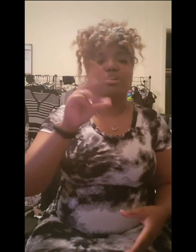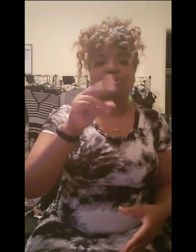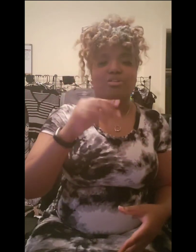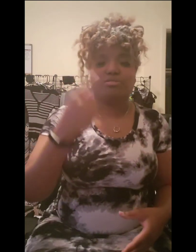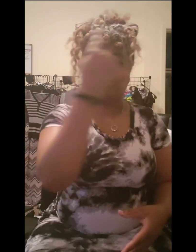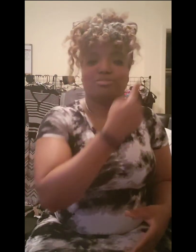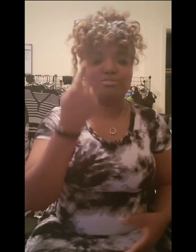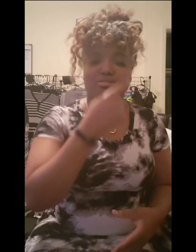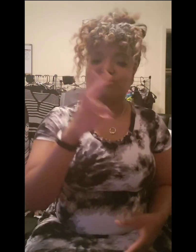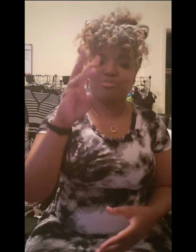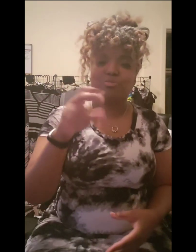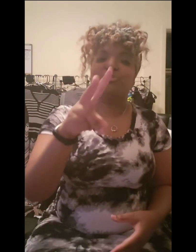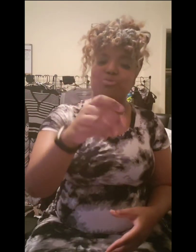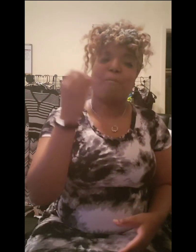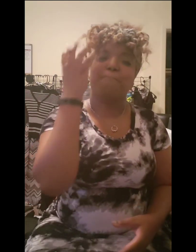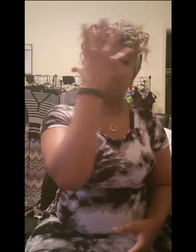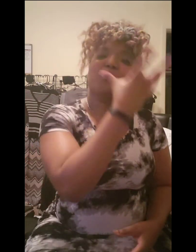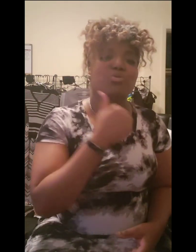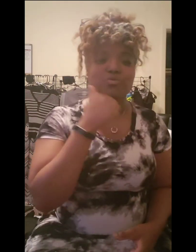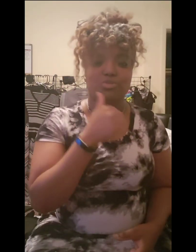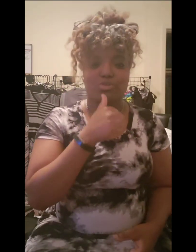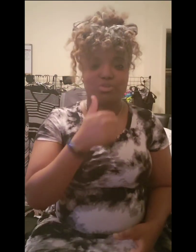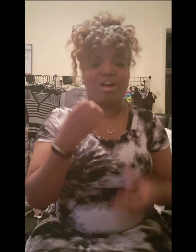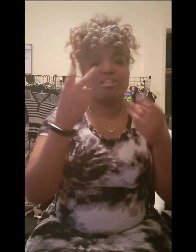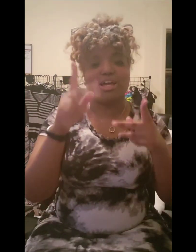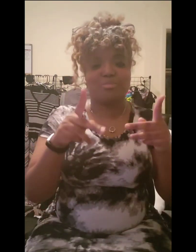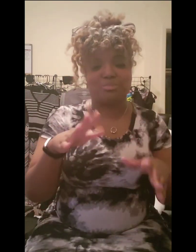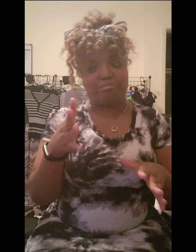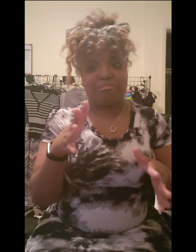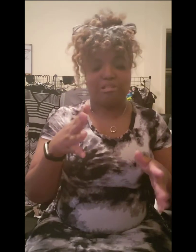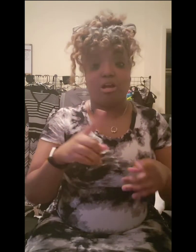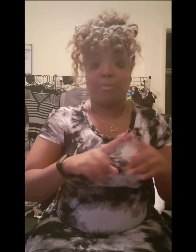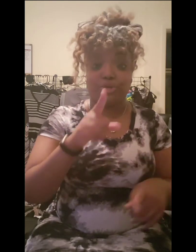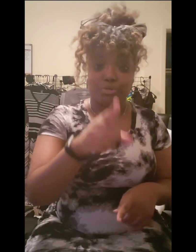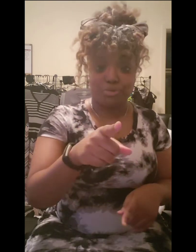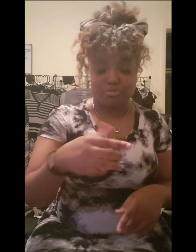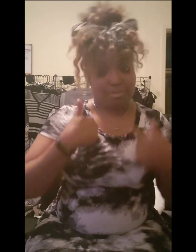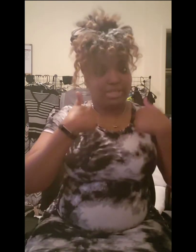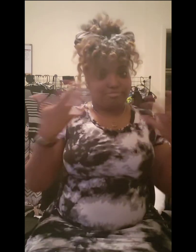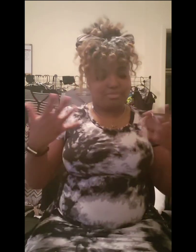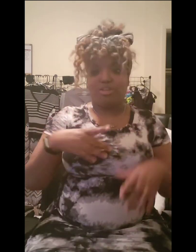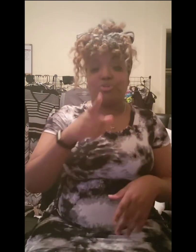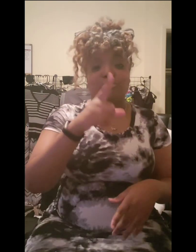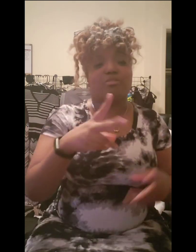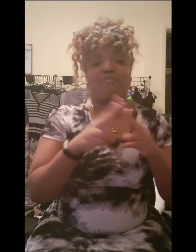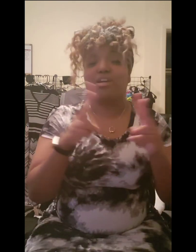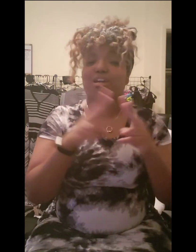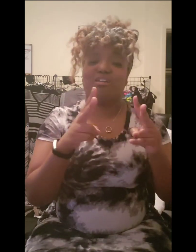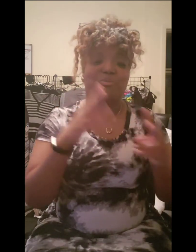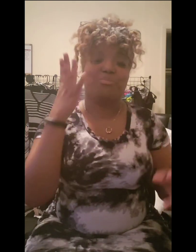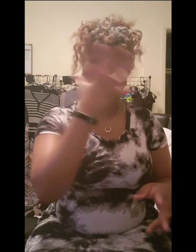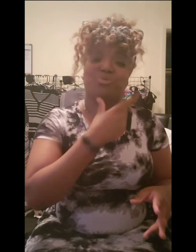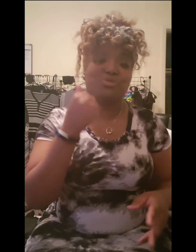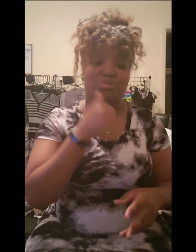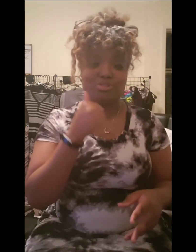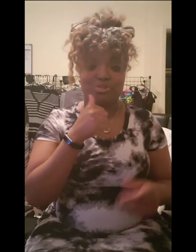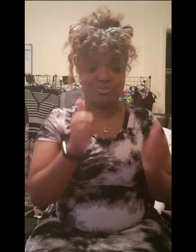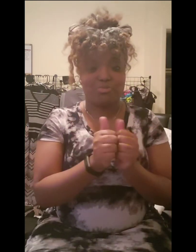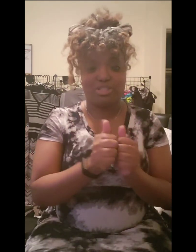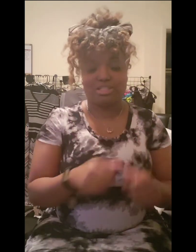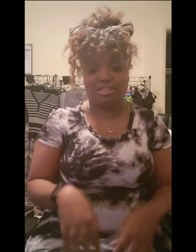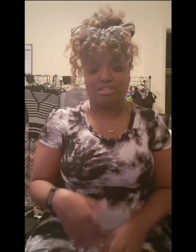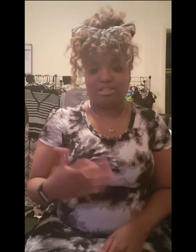girl I've ever seen with Waardenburg." And of course I was confused because I was like, thank you, but I don't know what